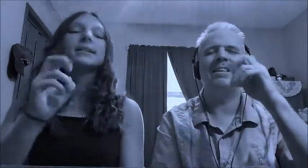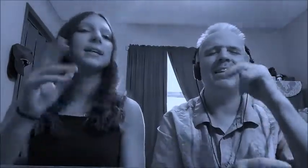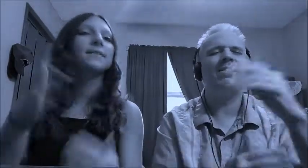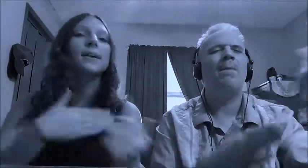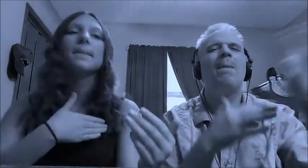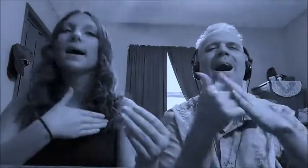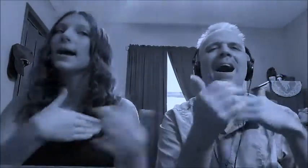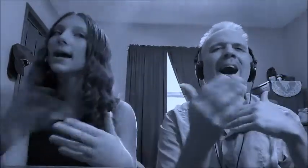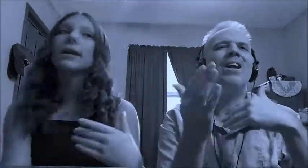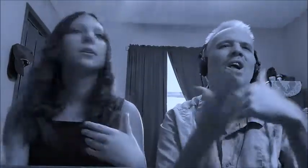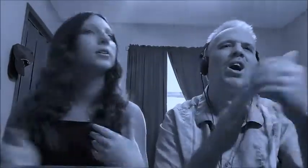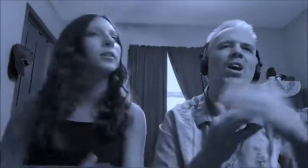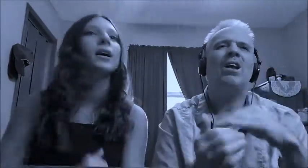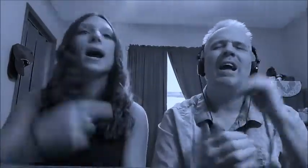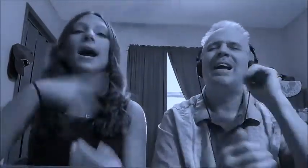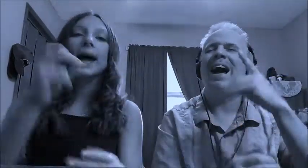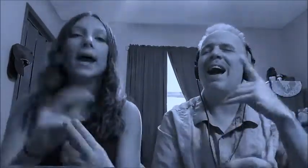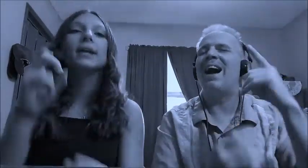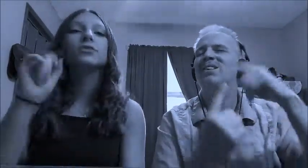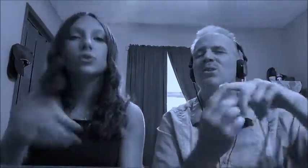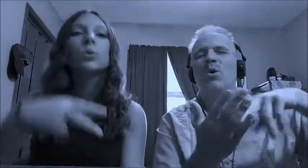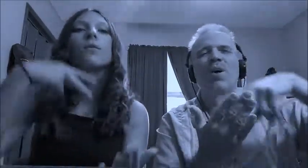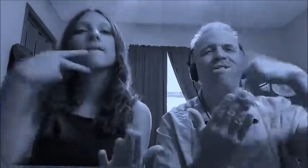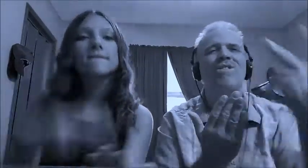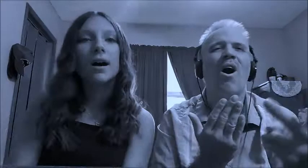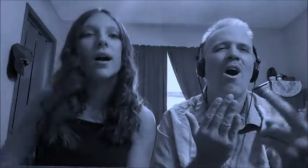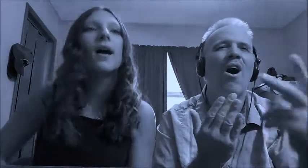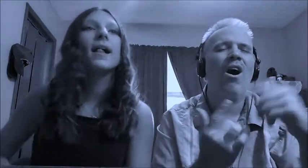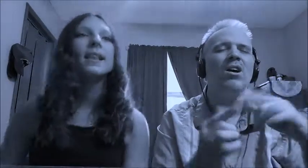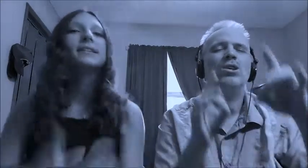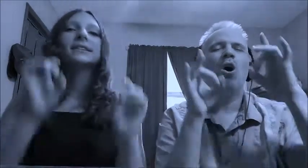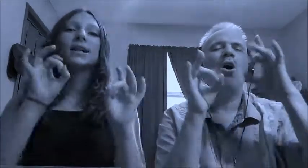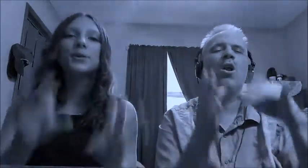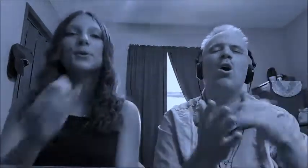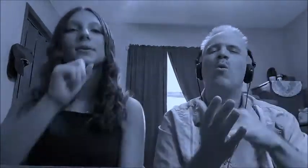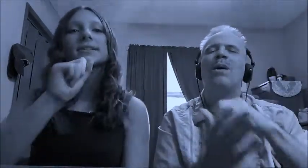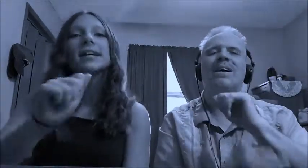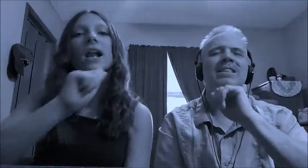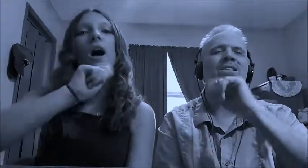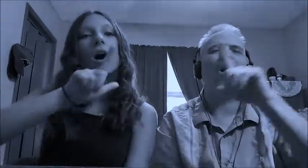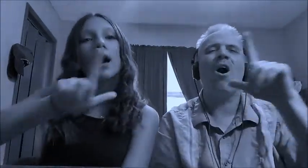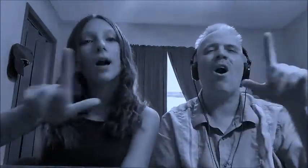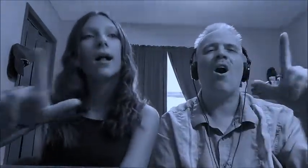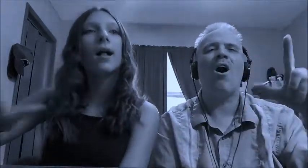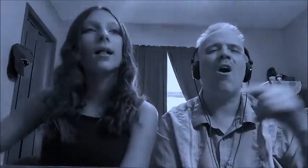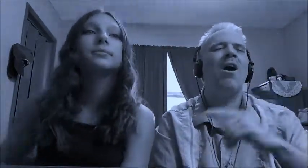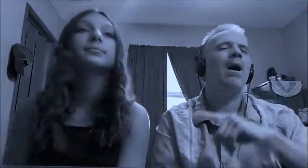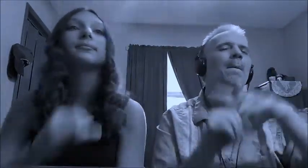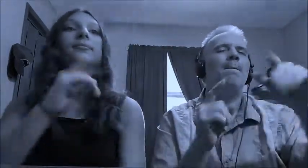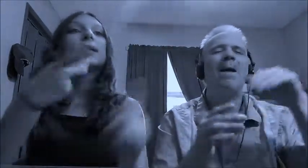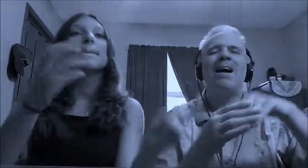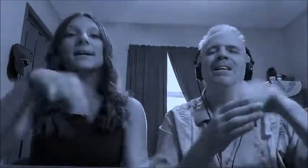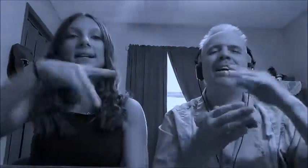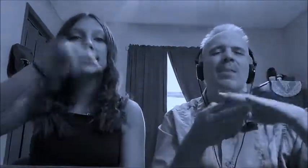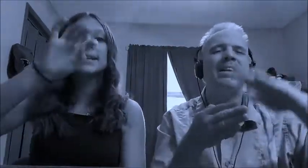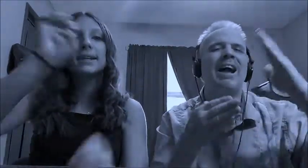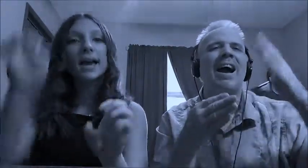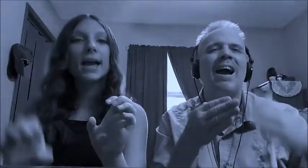doesn't even matter I had to fall to lose it all But in the